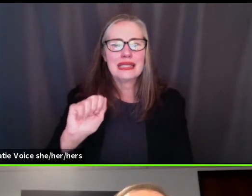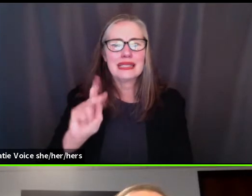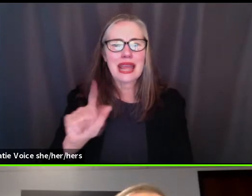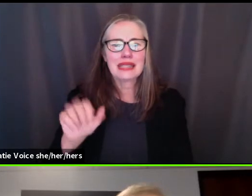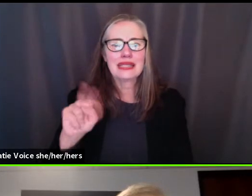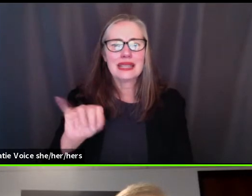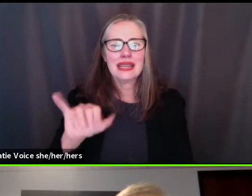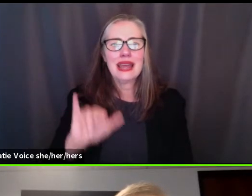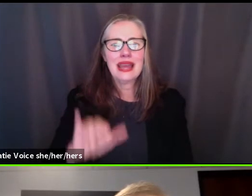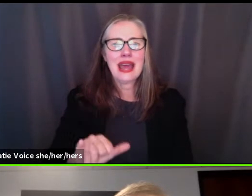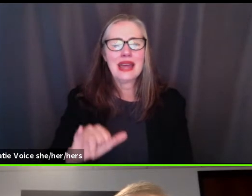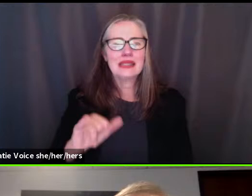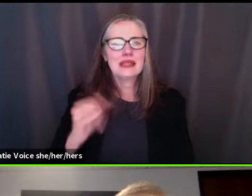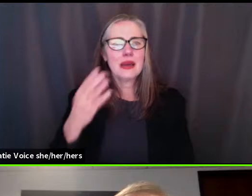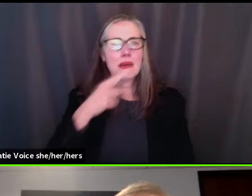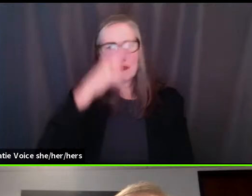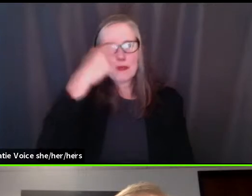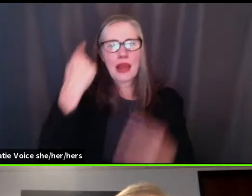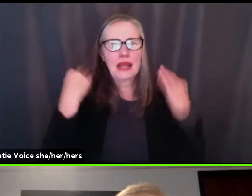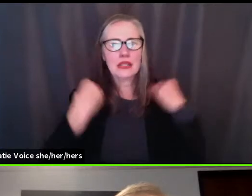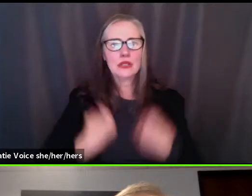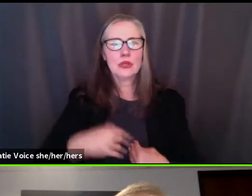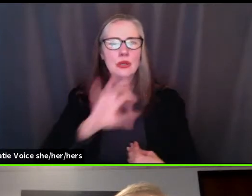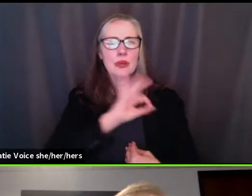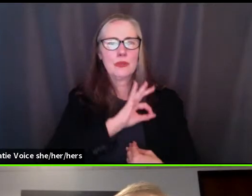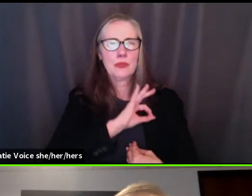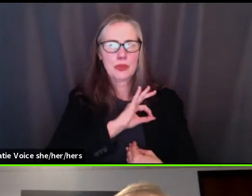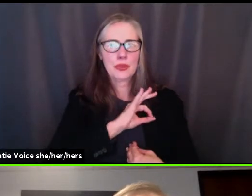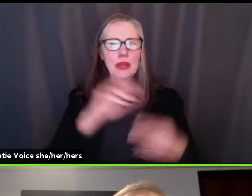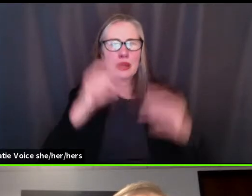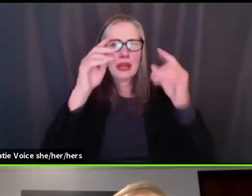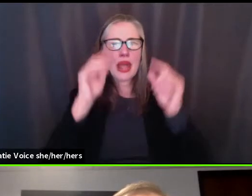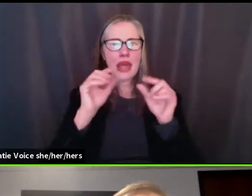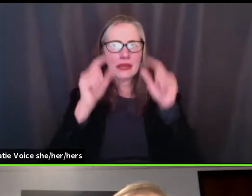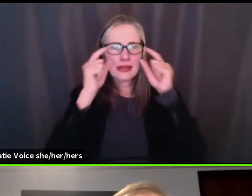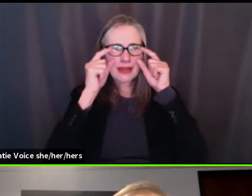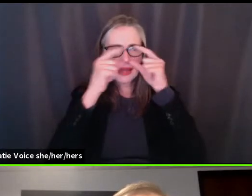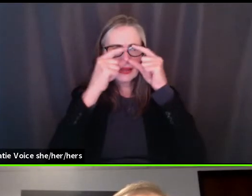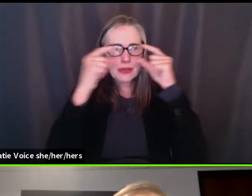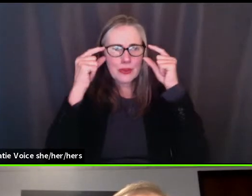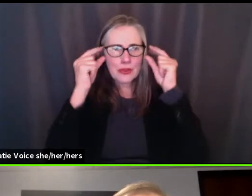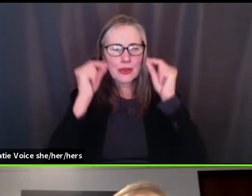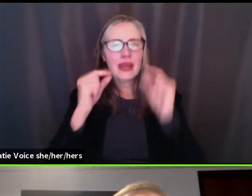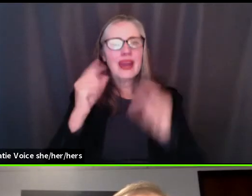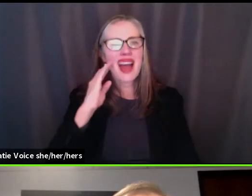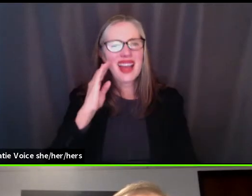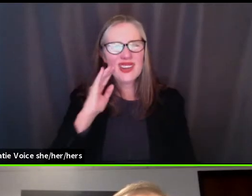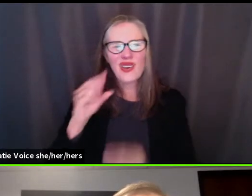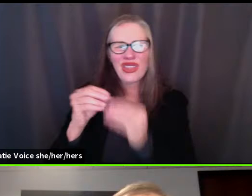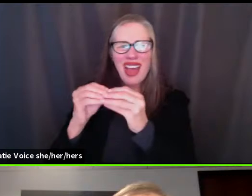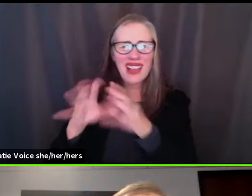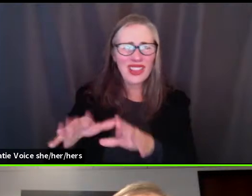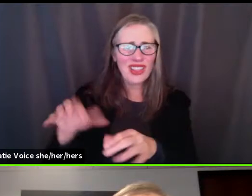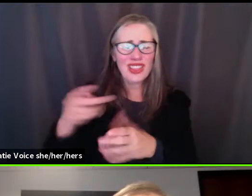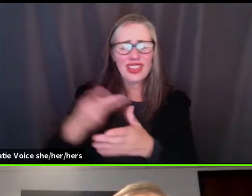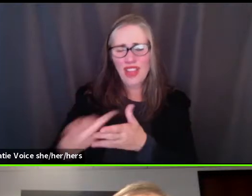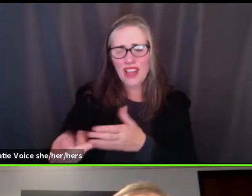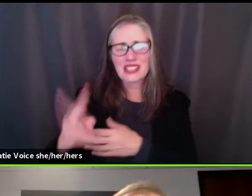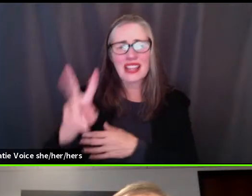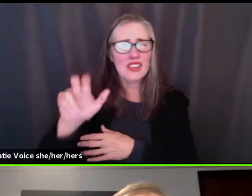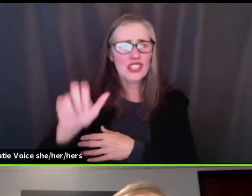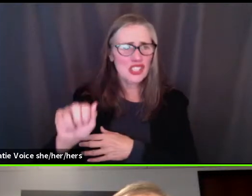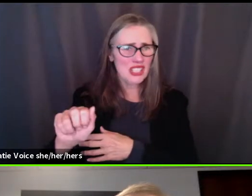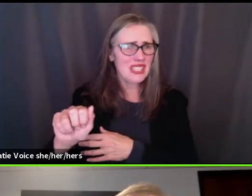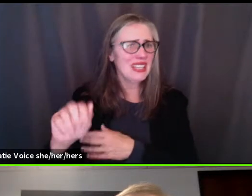the Democratic National Committee has taken the loss in Virginia as a wake-up call. We need to better message